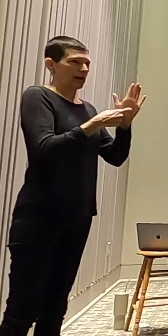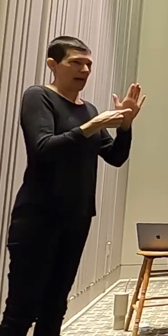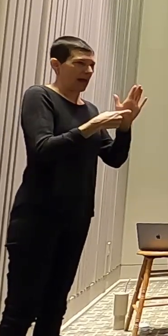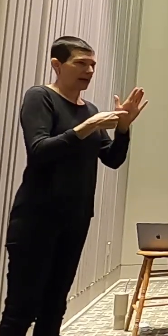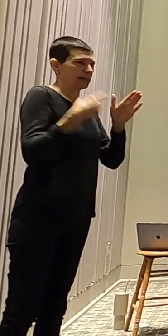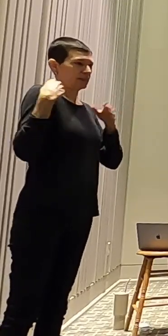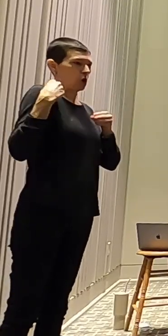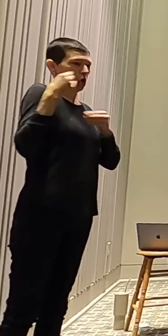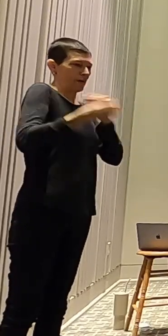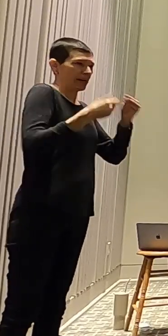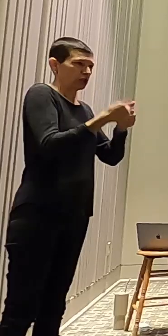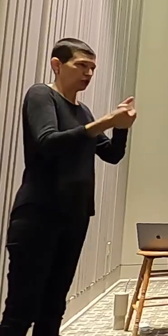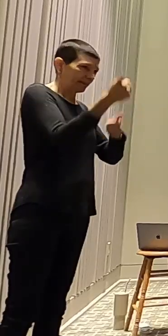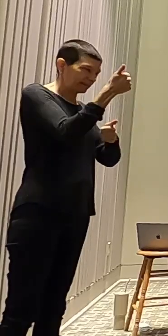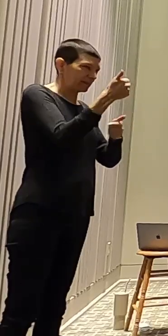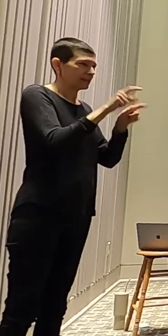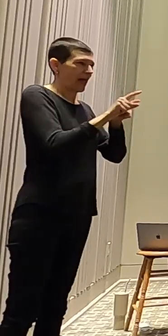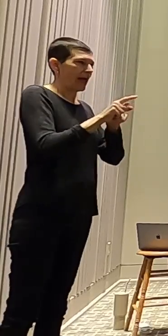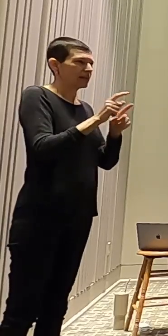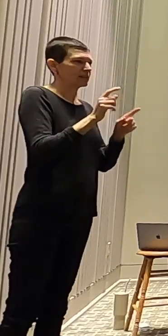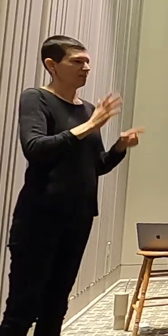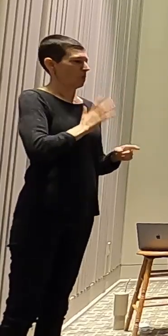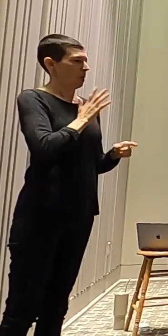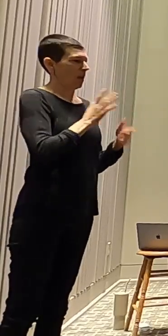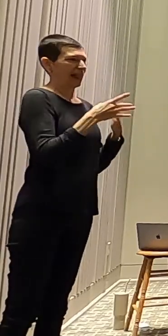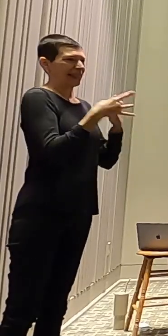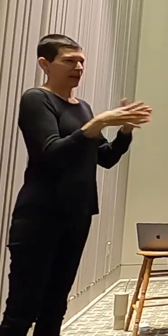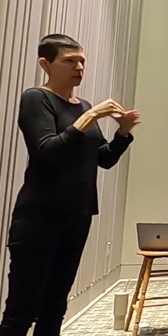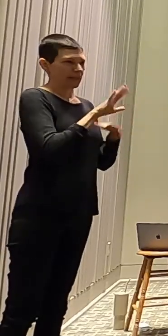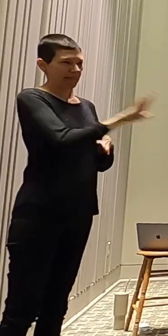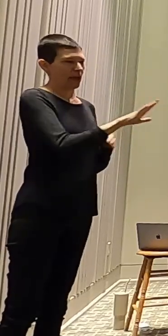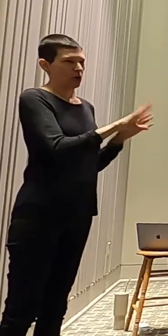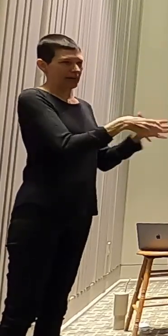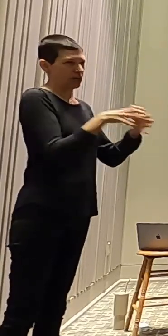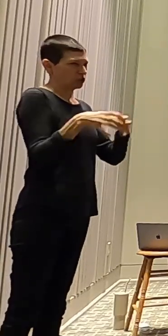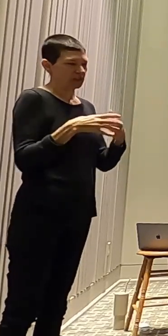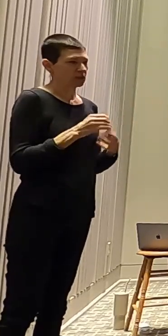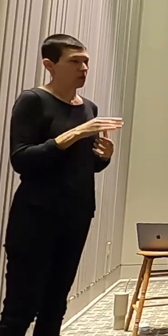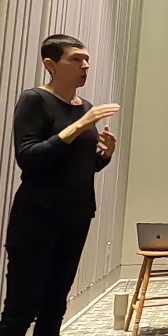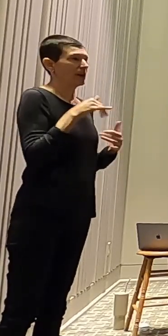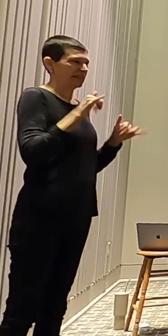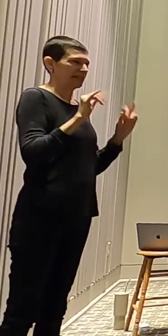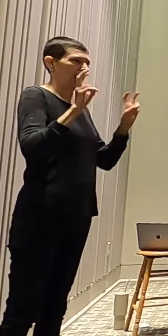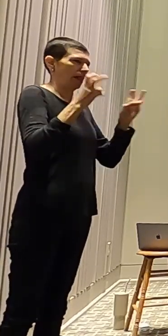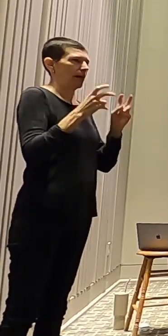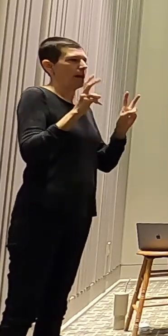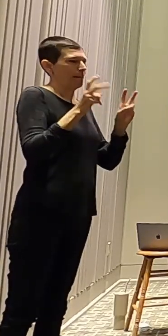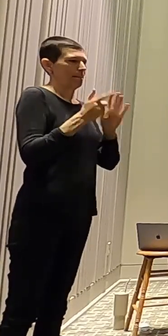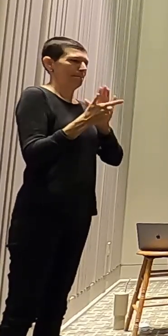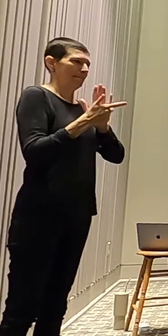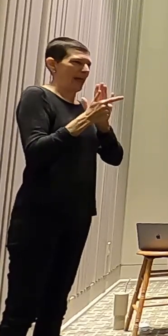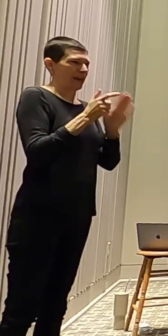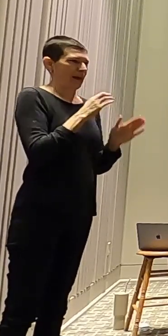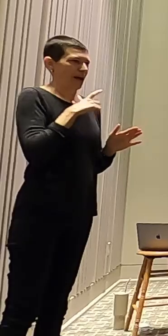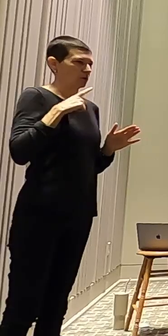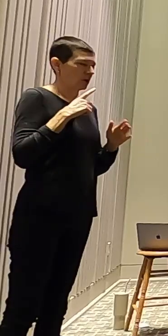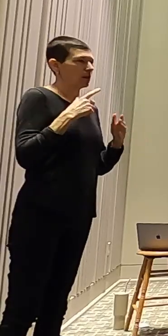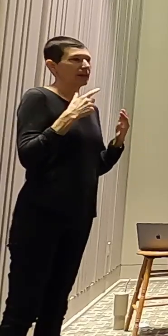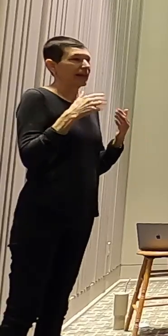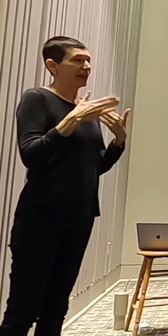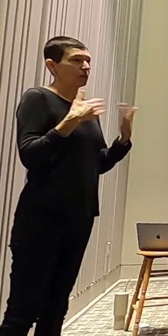recognize hereditary chiefs as formal leaders within these nations. So it is still technically band councils, although